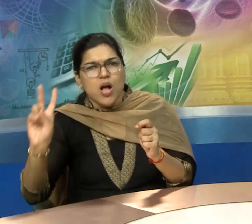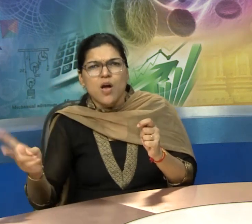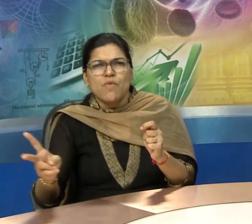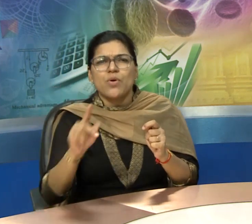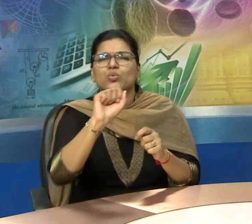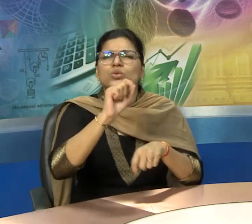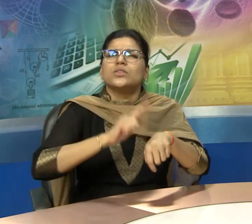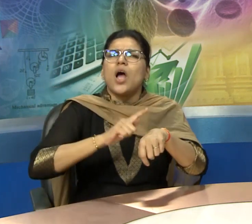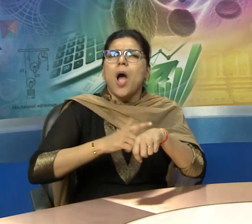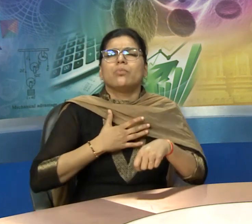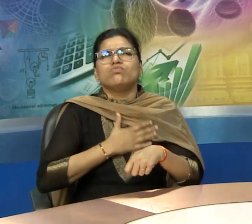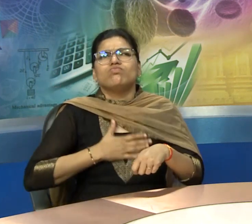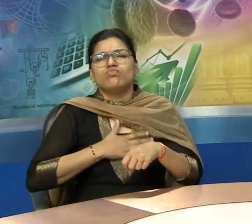motivated to further